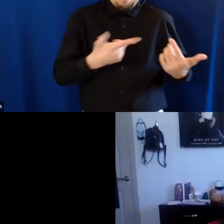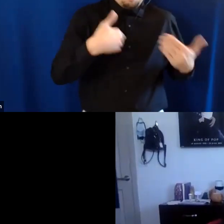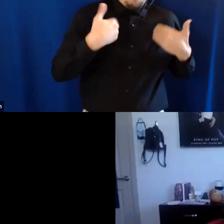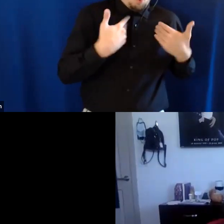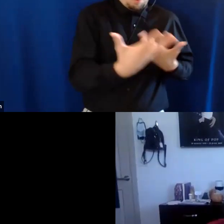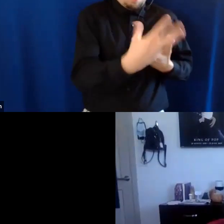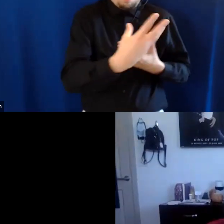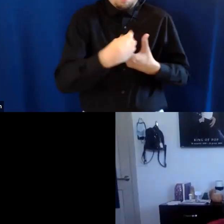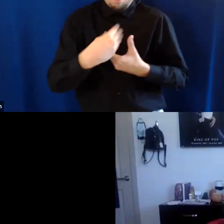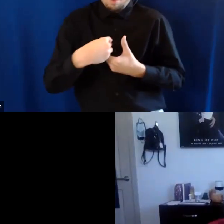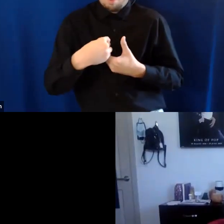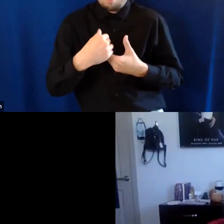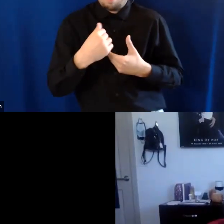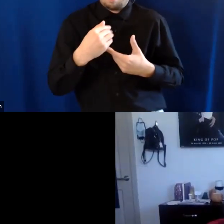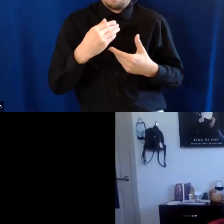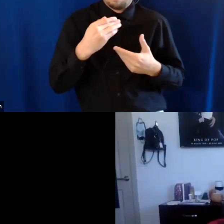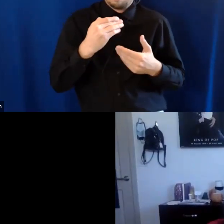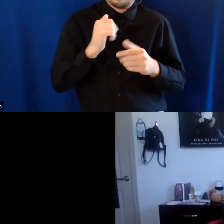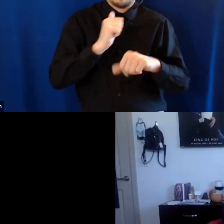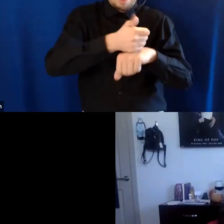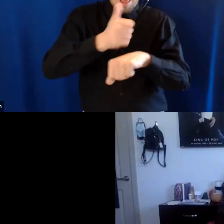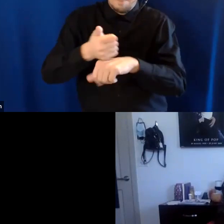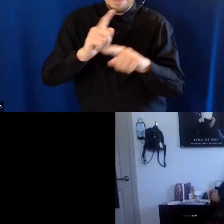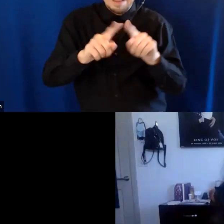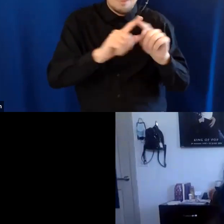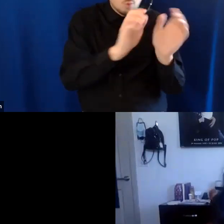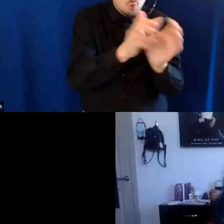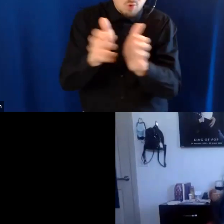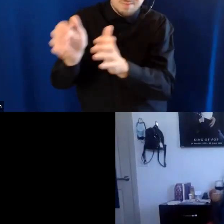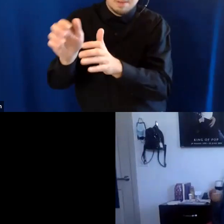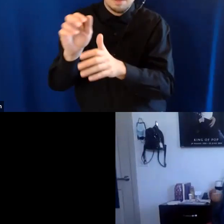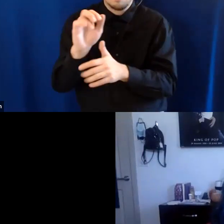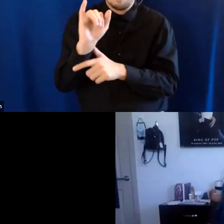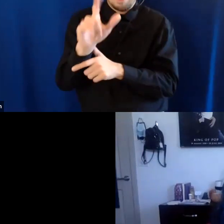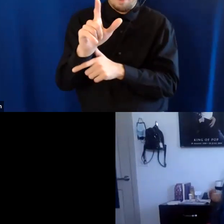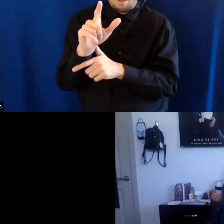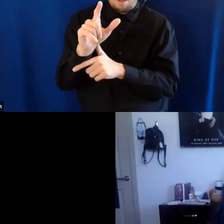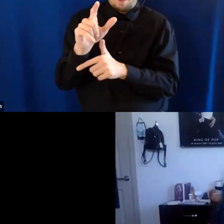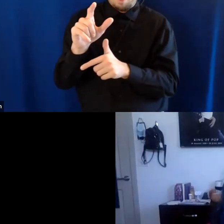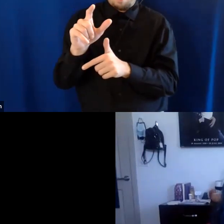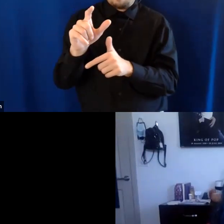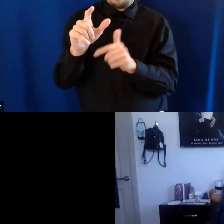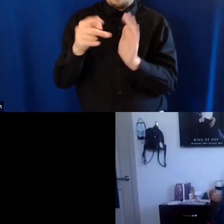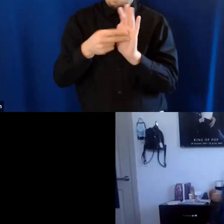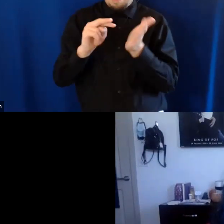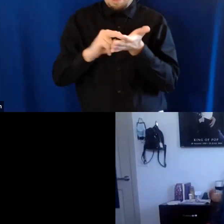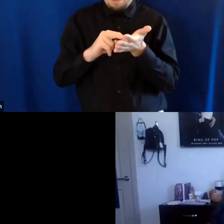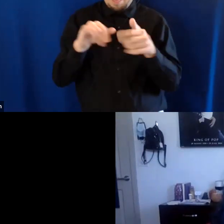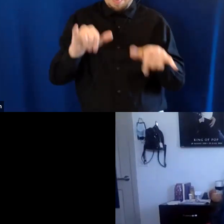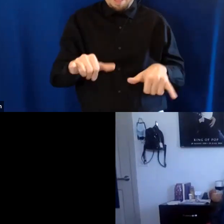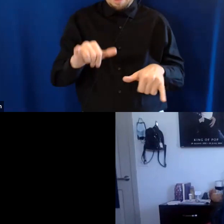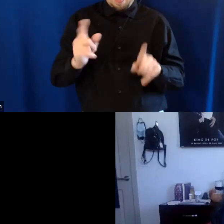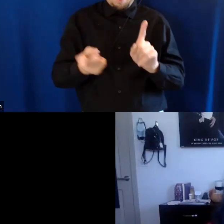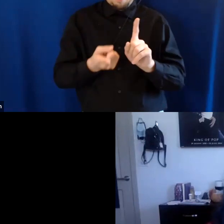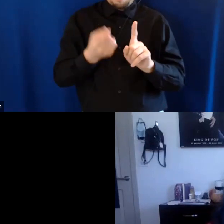niches in independent living. Are we being shown this movement for the first time of how we